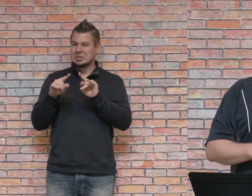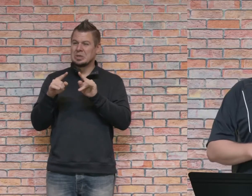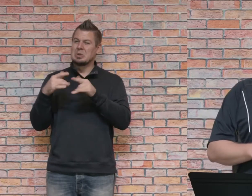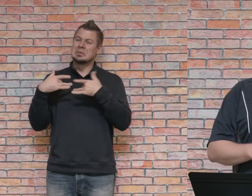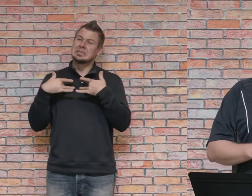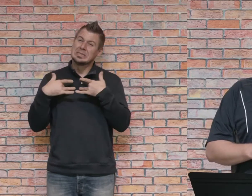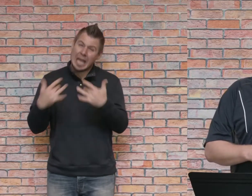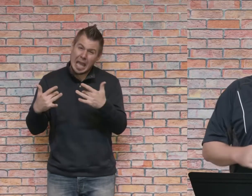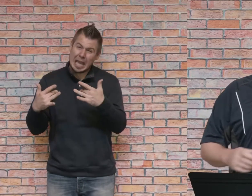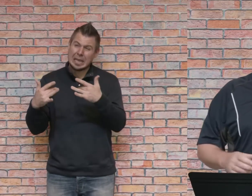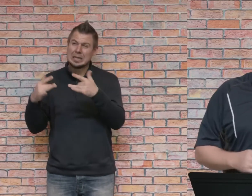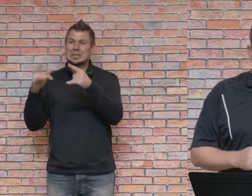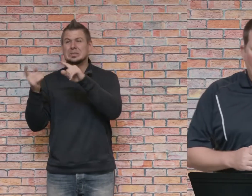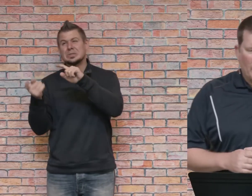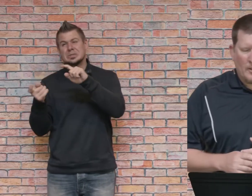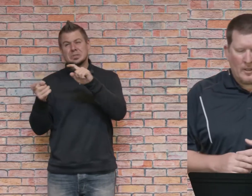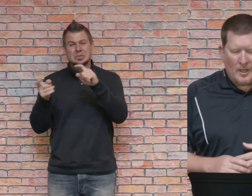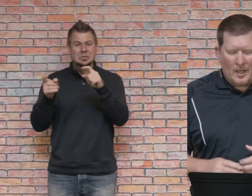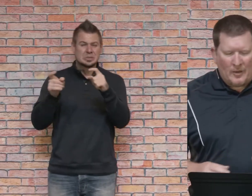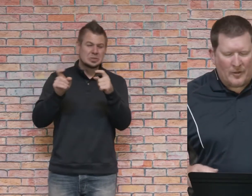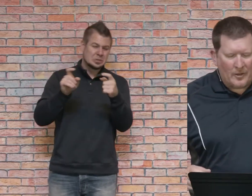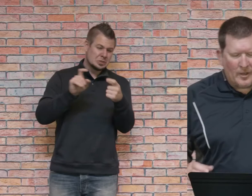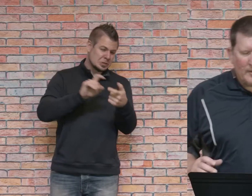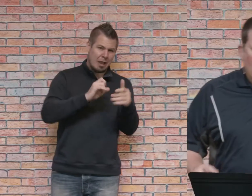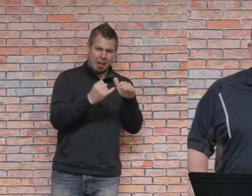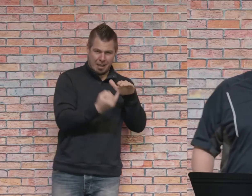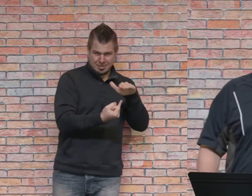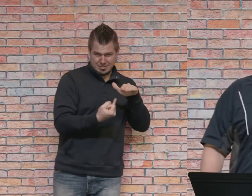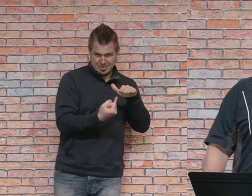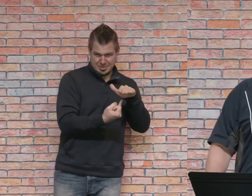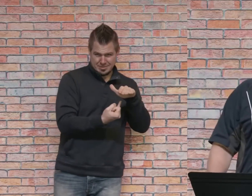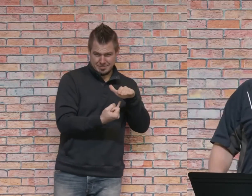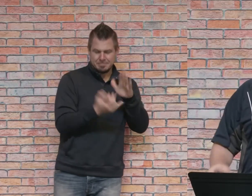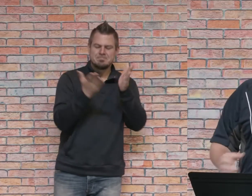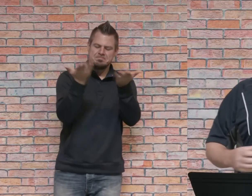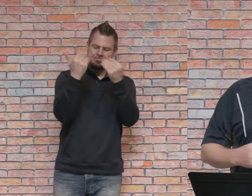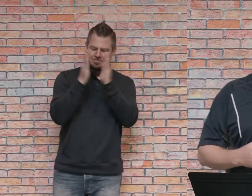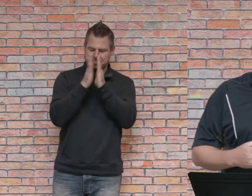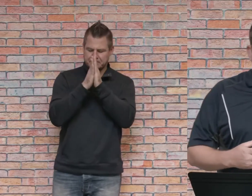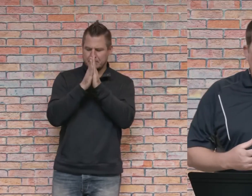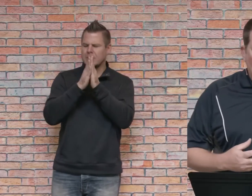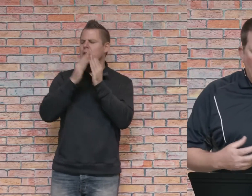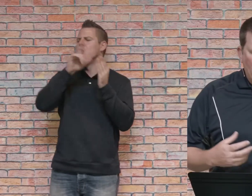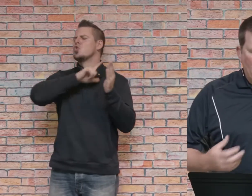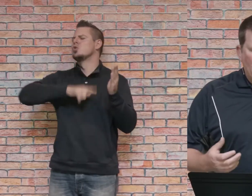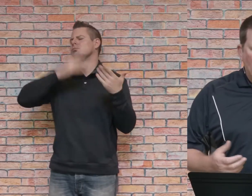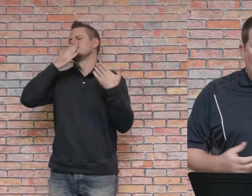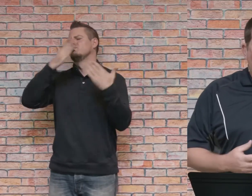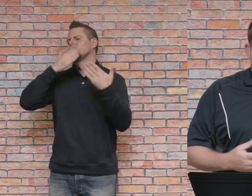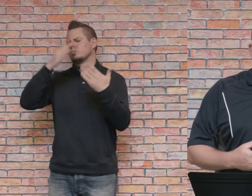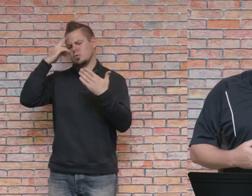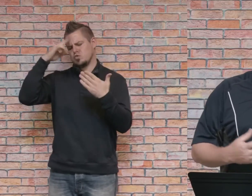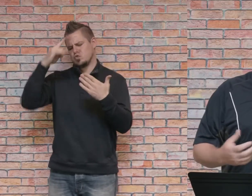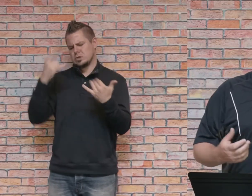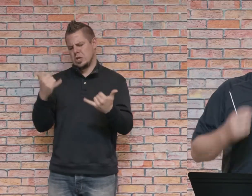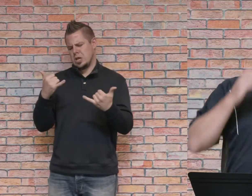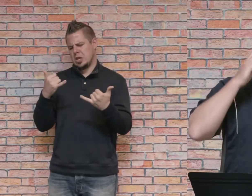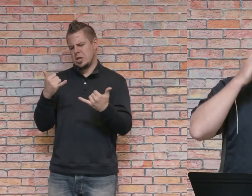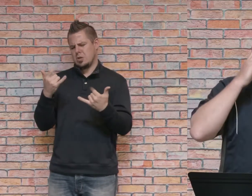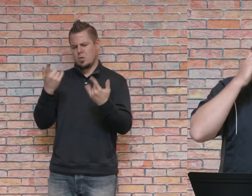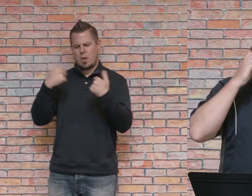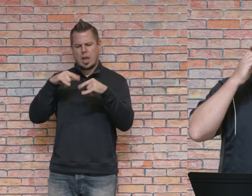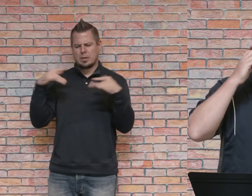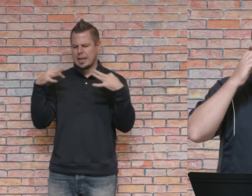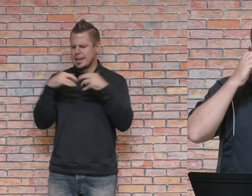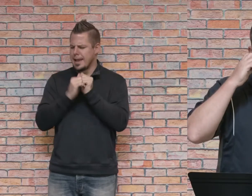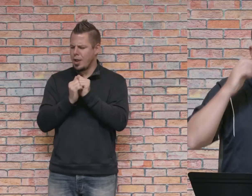isolation. Will you pray with me? Father, I thank you for this morning. And I pray that as we meet together online,